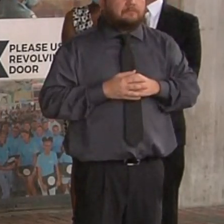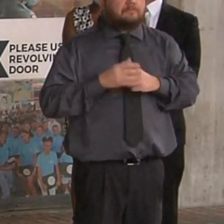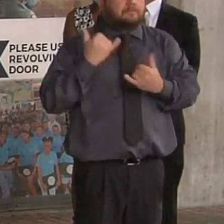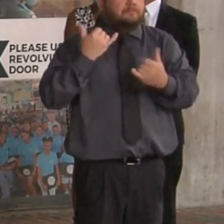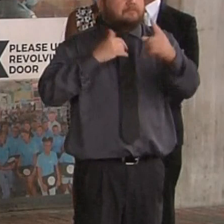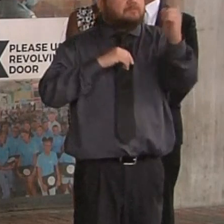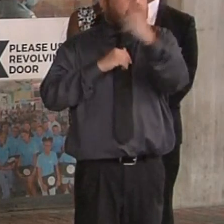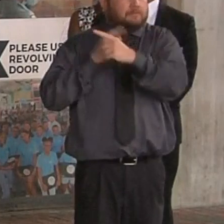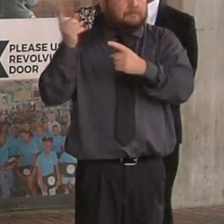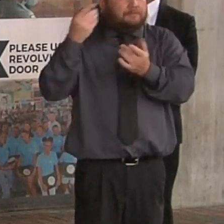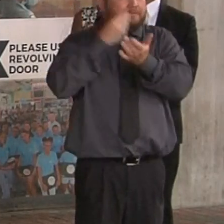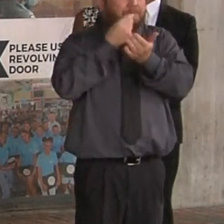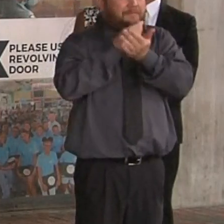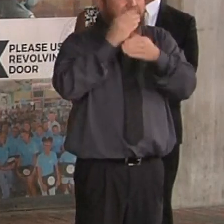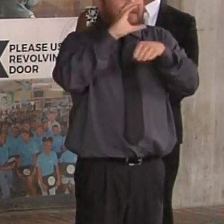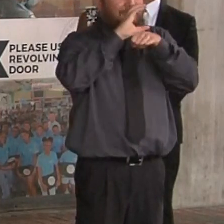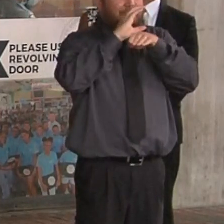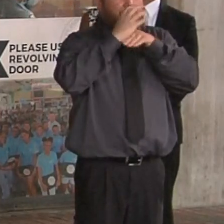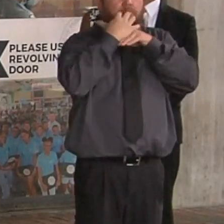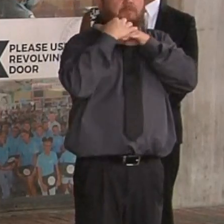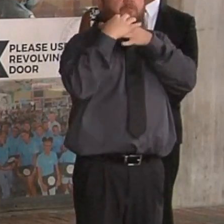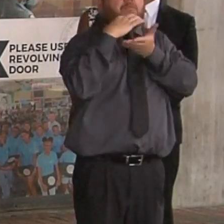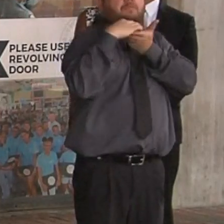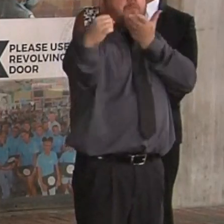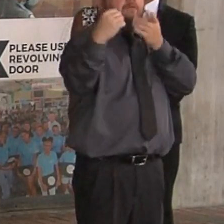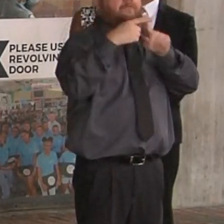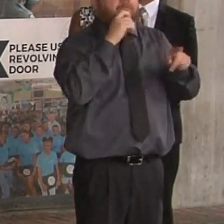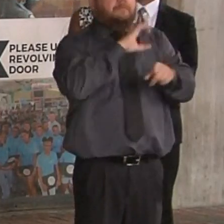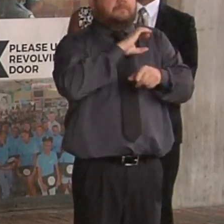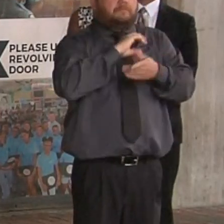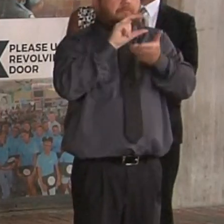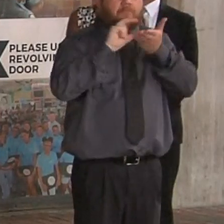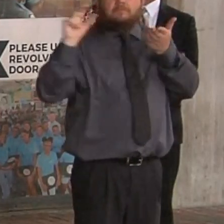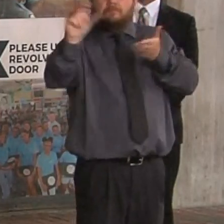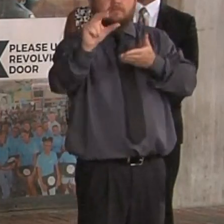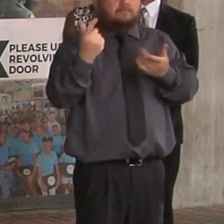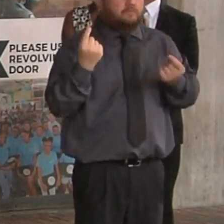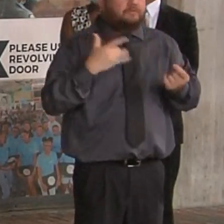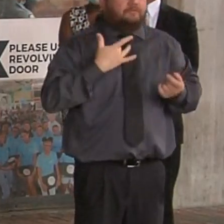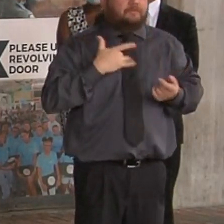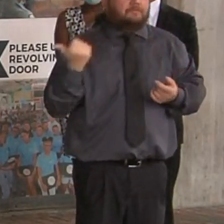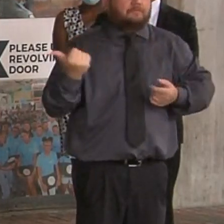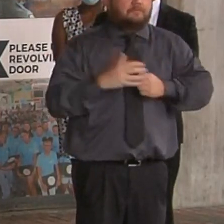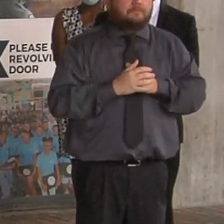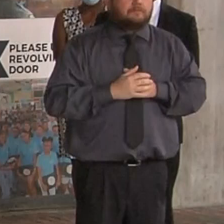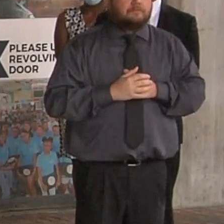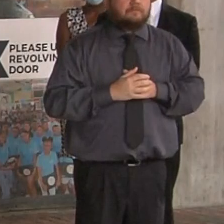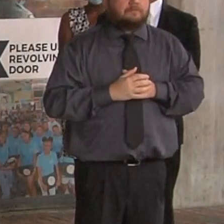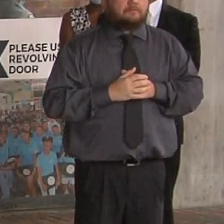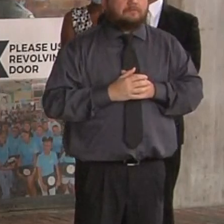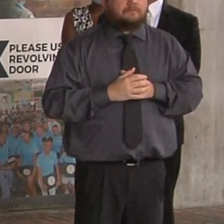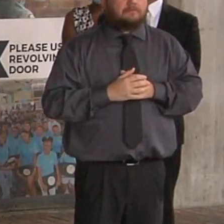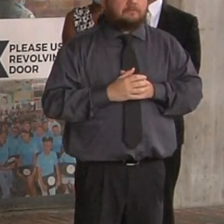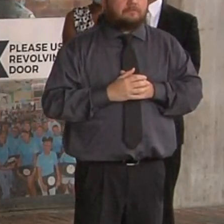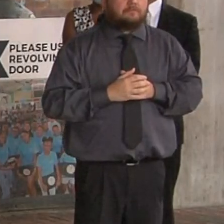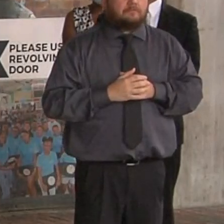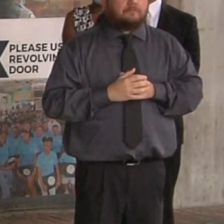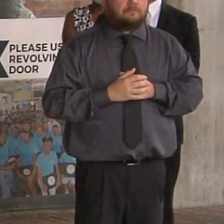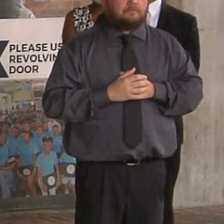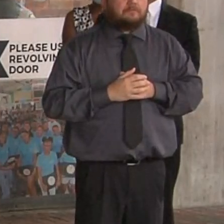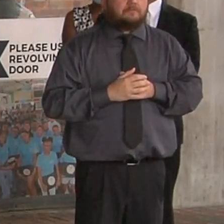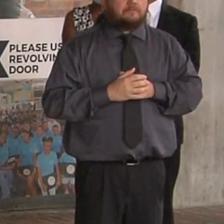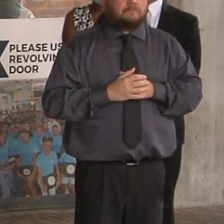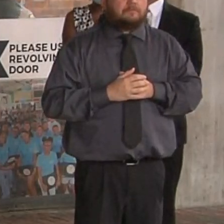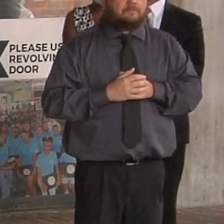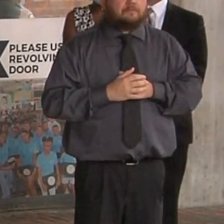anyway. A child doesn't want to go to school, you call the Boston Police. A child's on the bus being unruly,